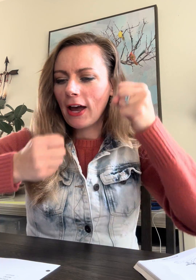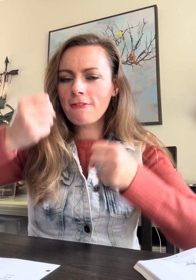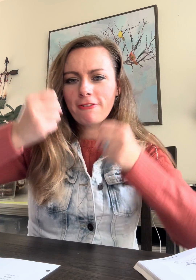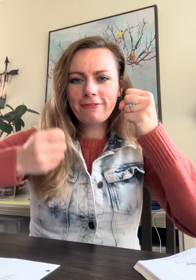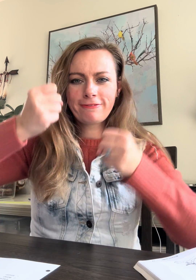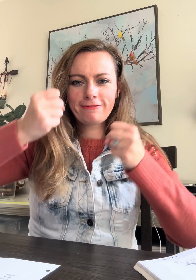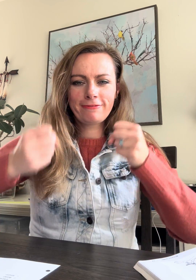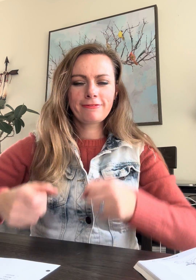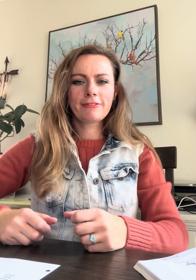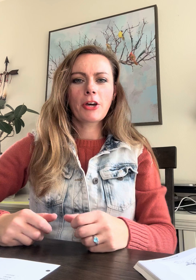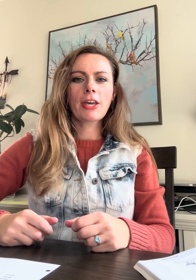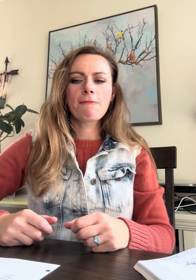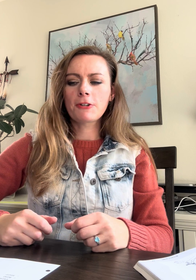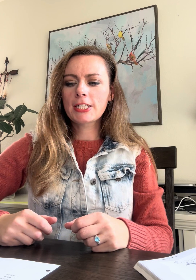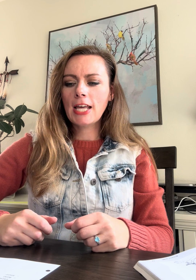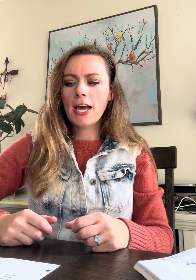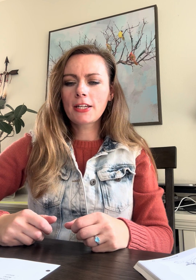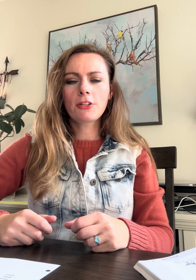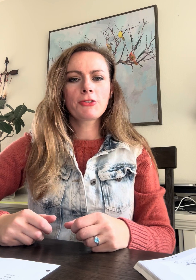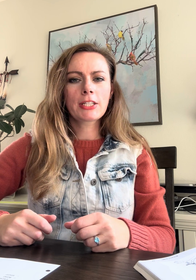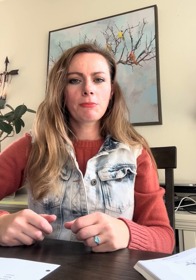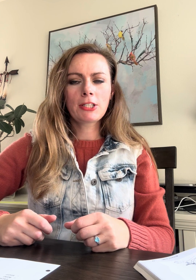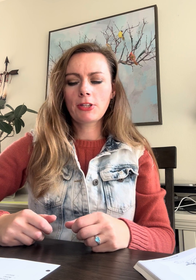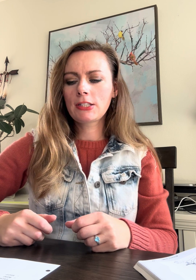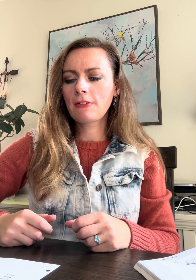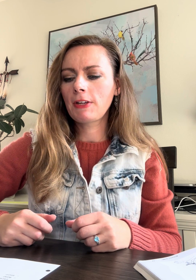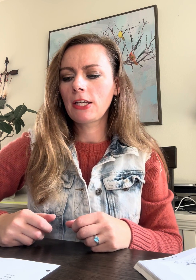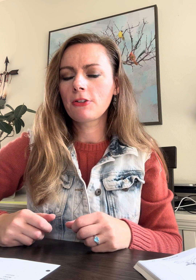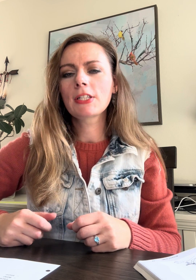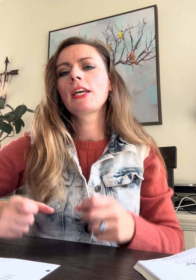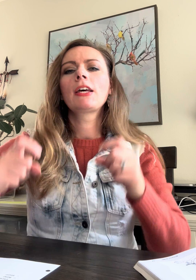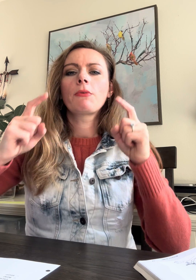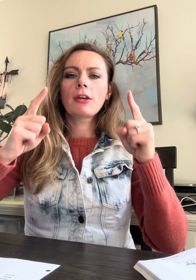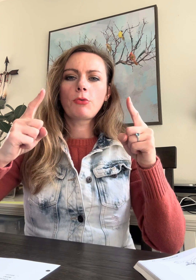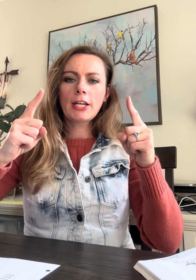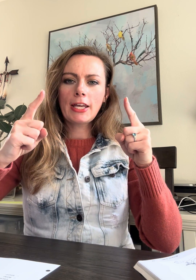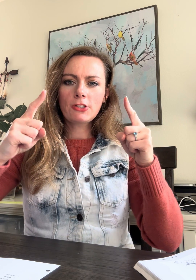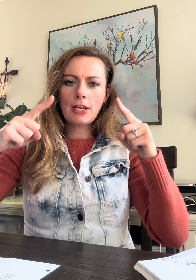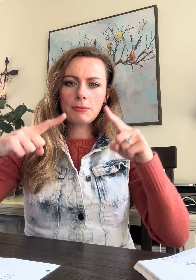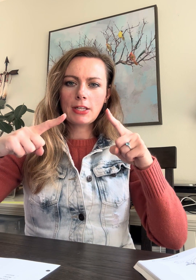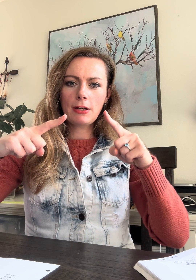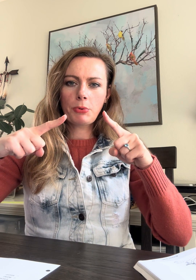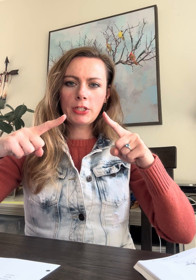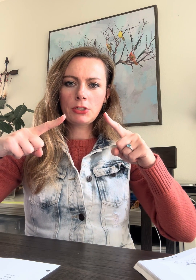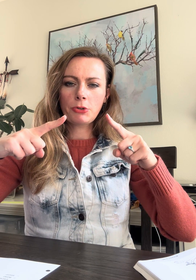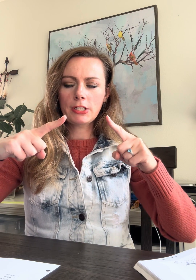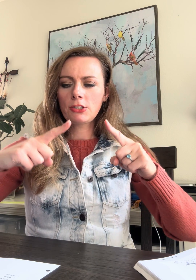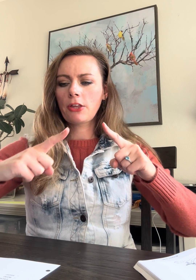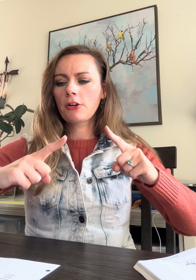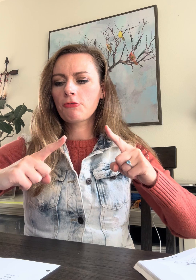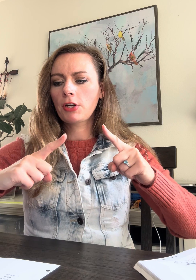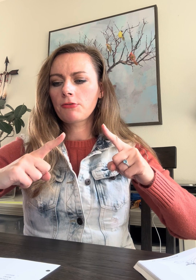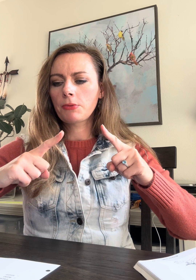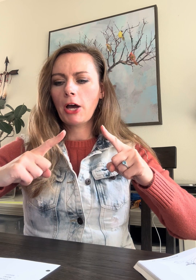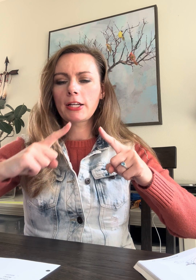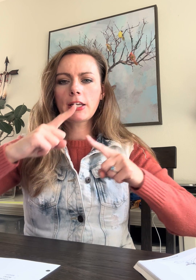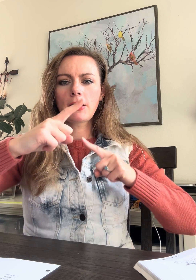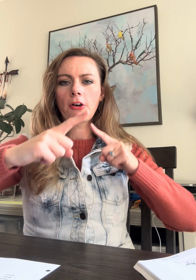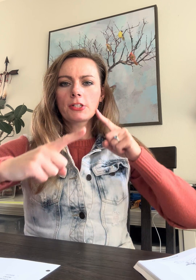drive. Okay, for sign, you've seen me do this in videos. We have one hand shapes kind of pointed towards each other in front of your body and alternate